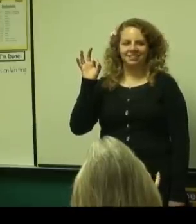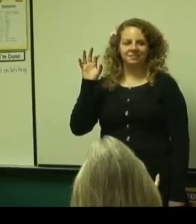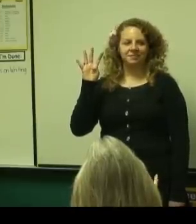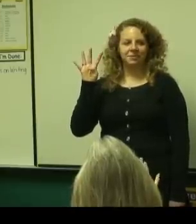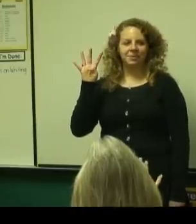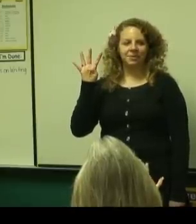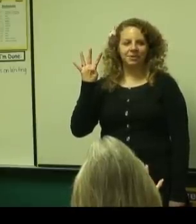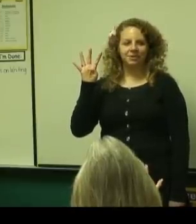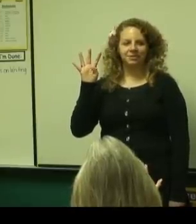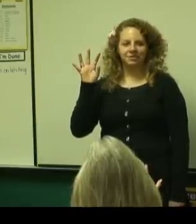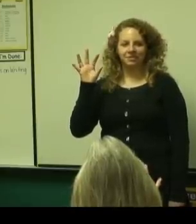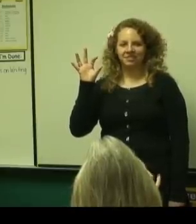94,